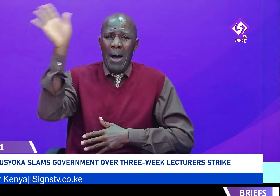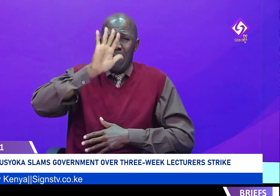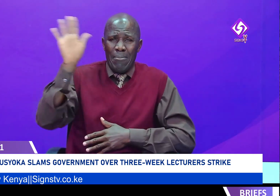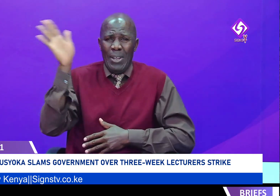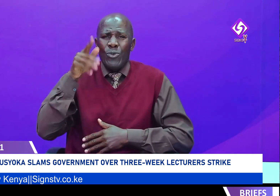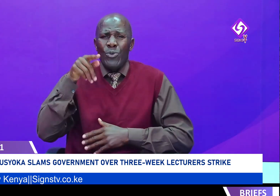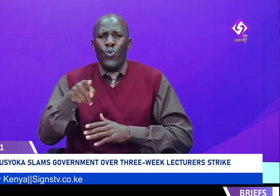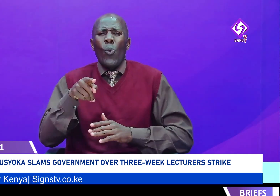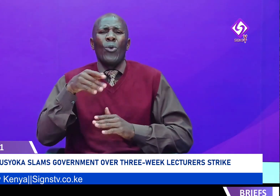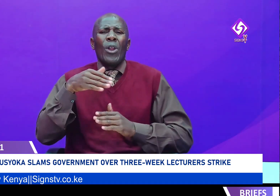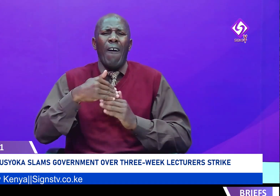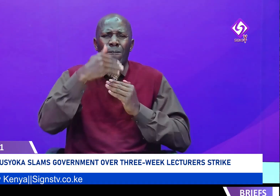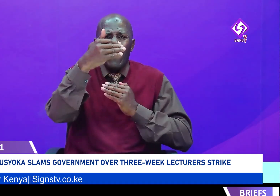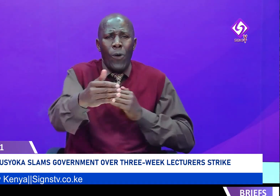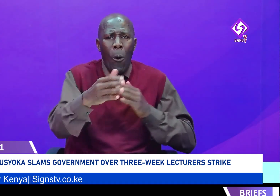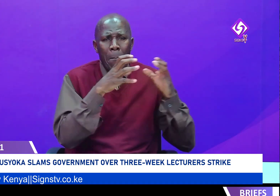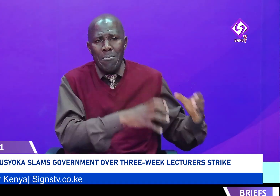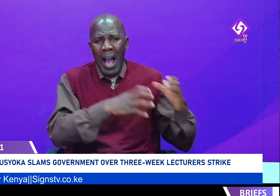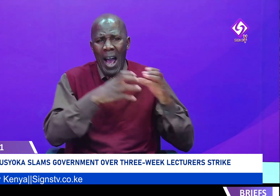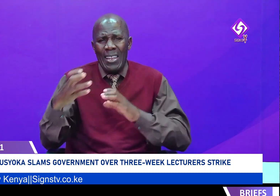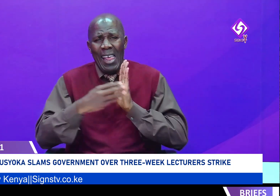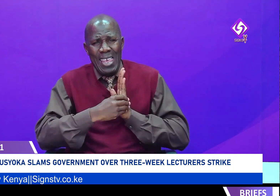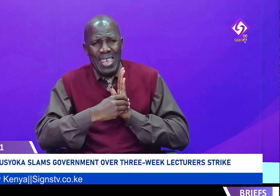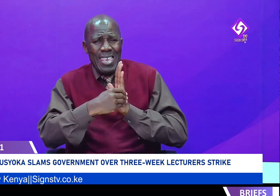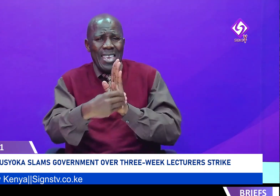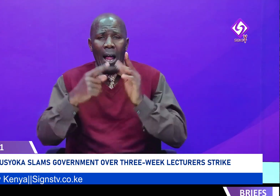Musyoka, the Wiper Patriotic Front party leader,